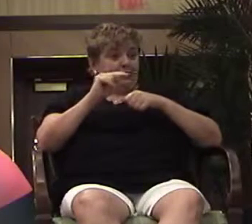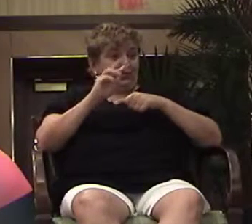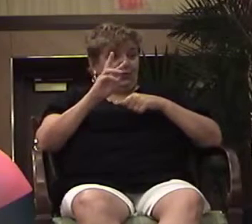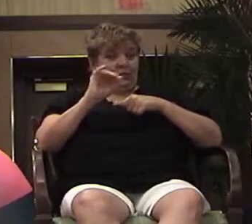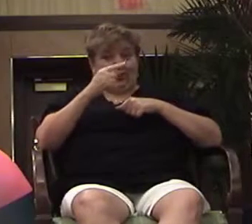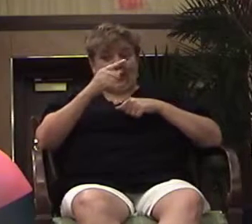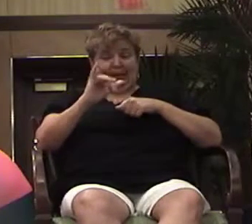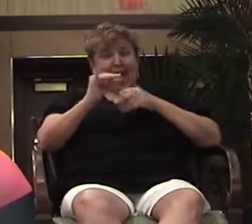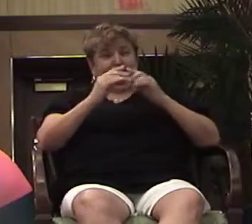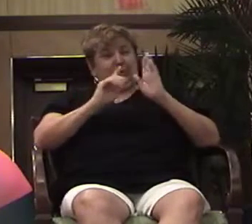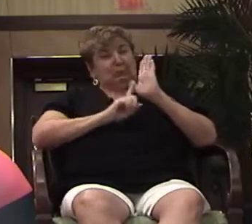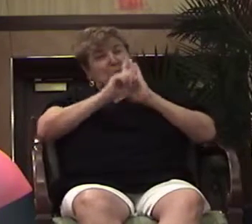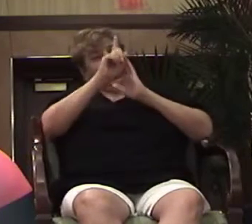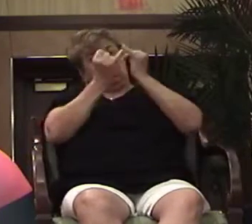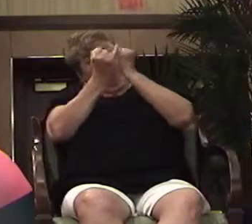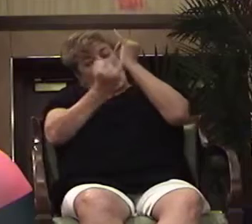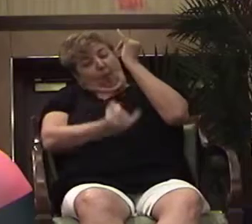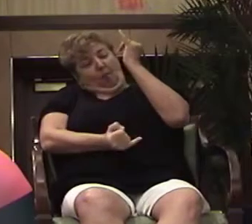so tall and so thin, they called me Stretch.